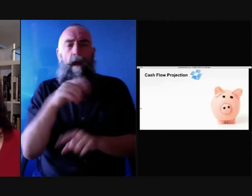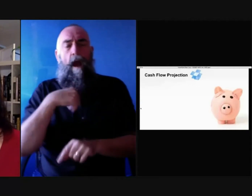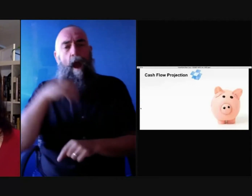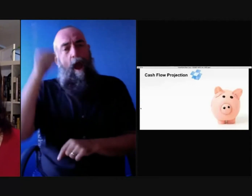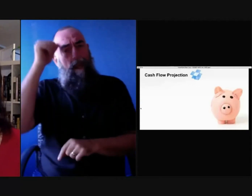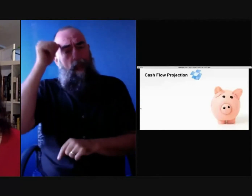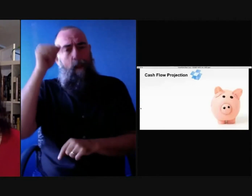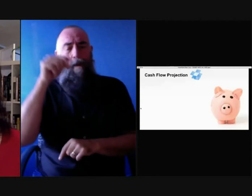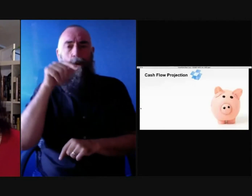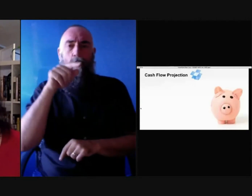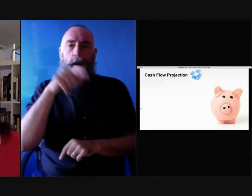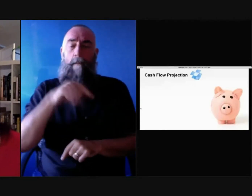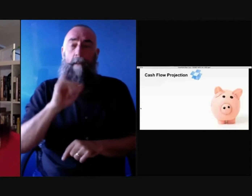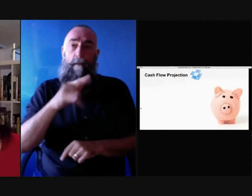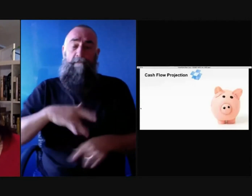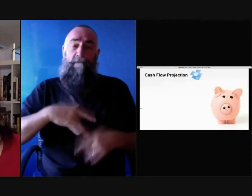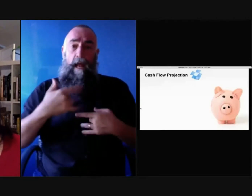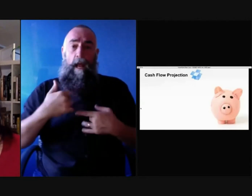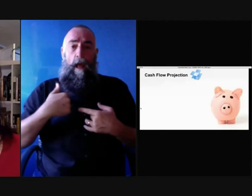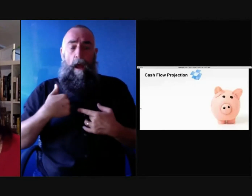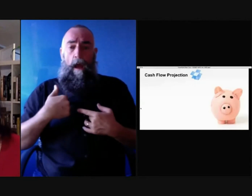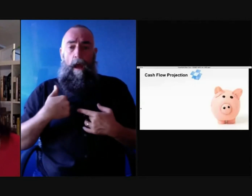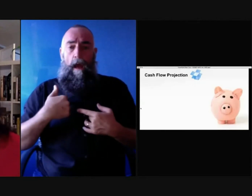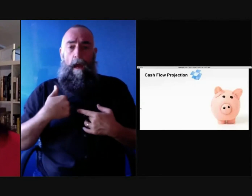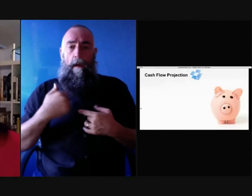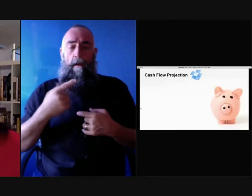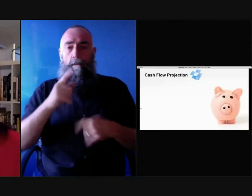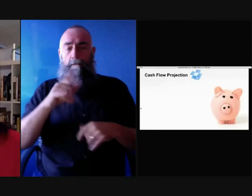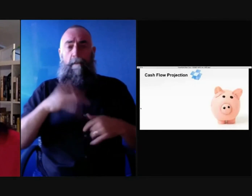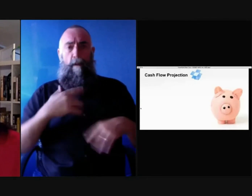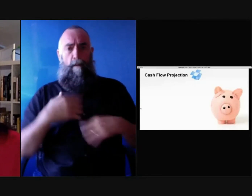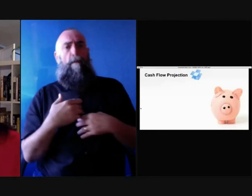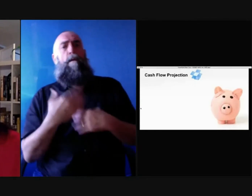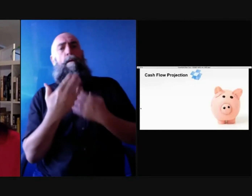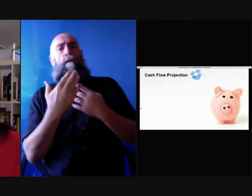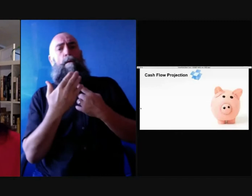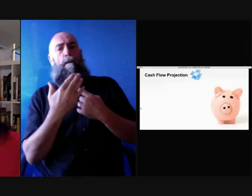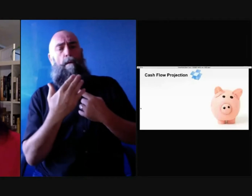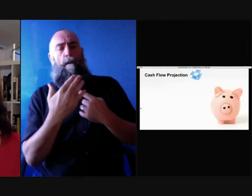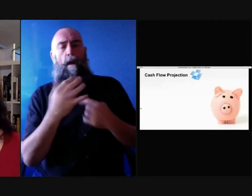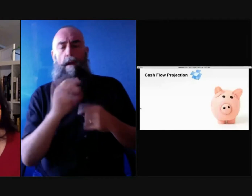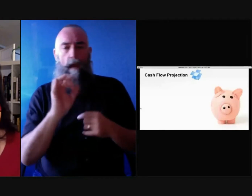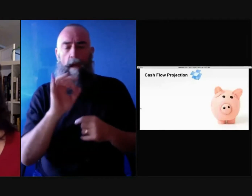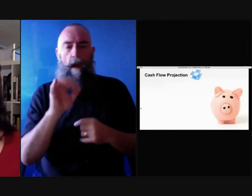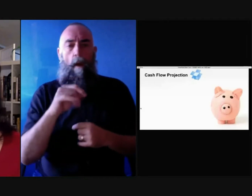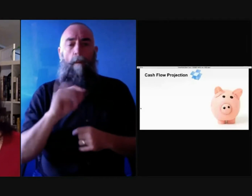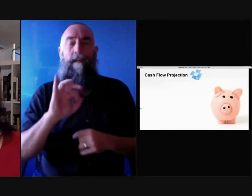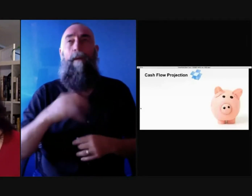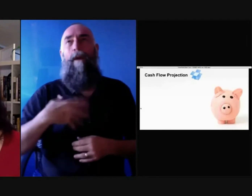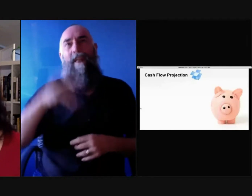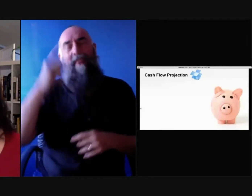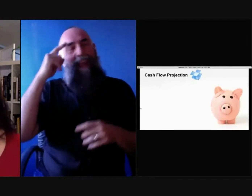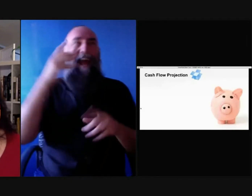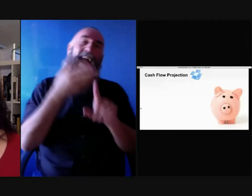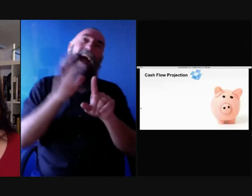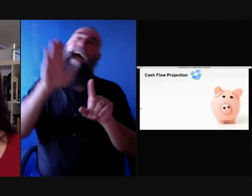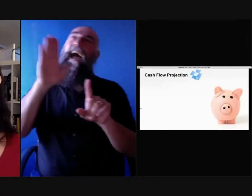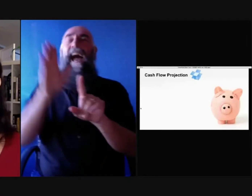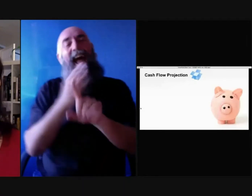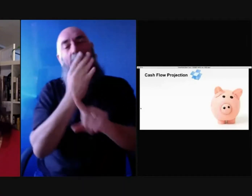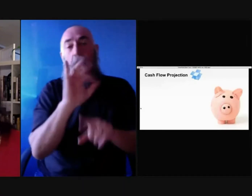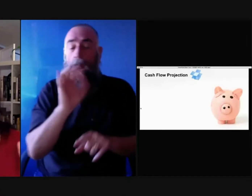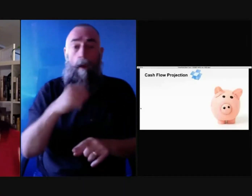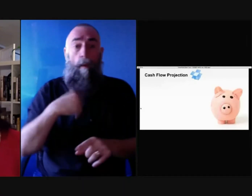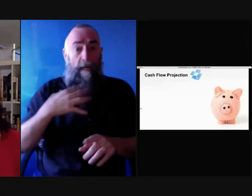condescending, but this is not the time for magical thinking. This is the time for hard and fast cash flow